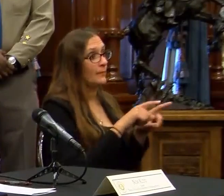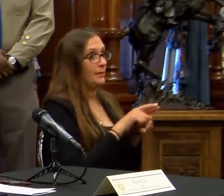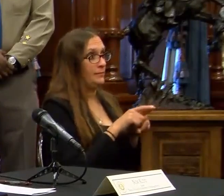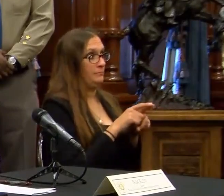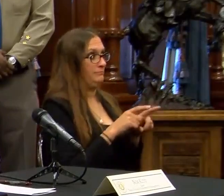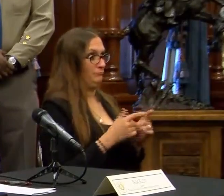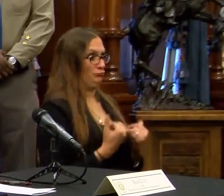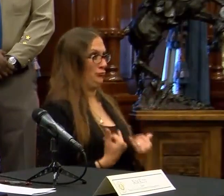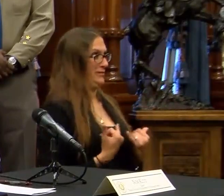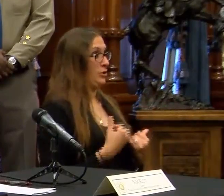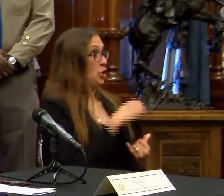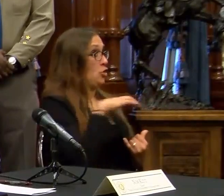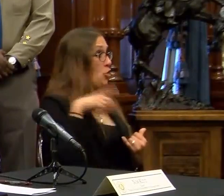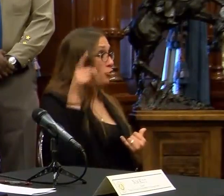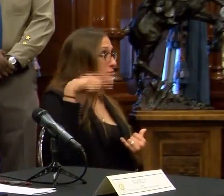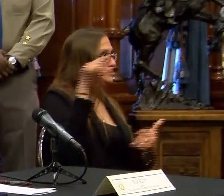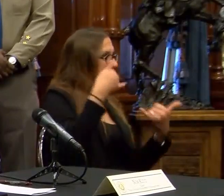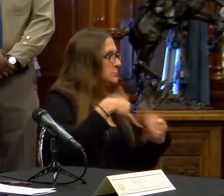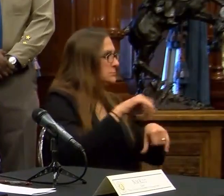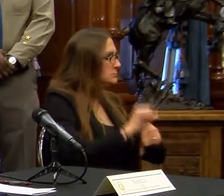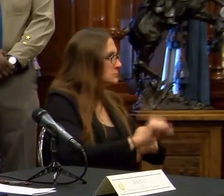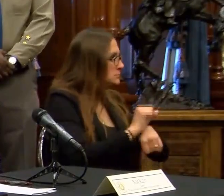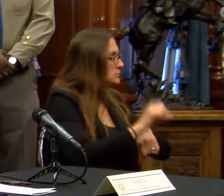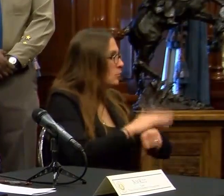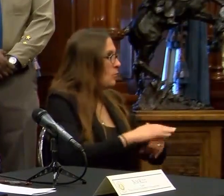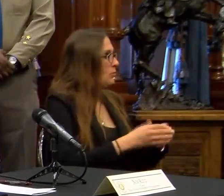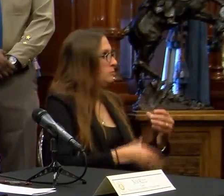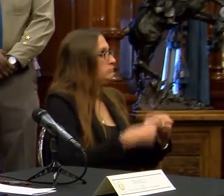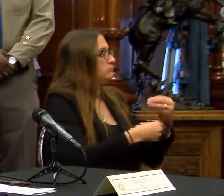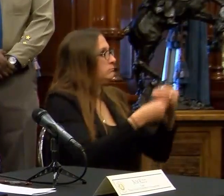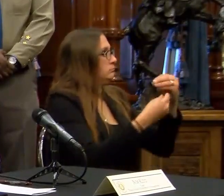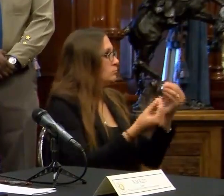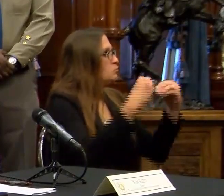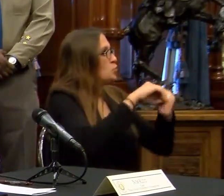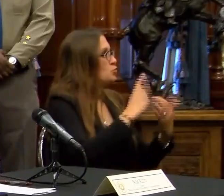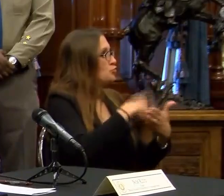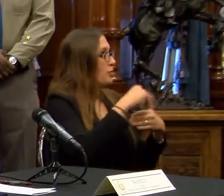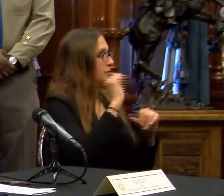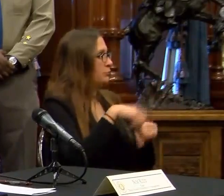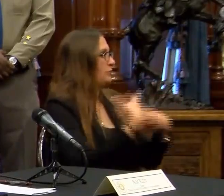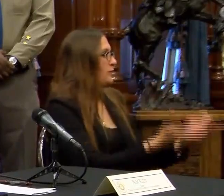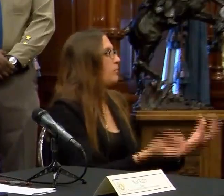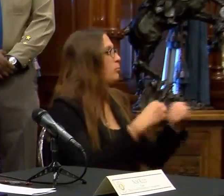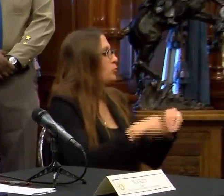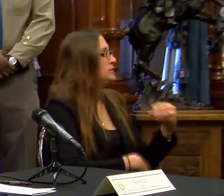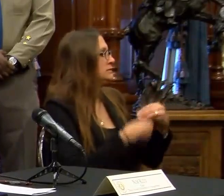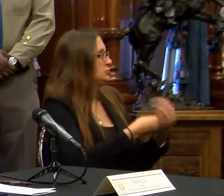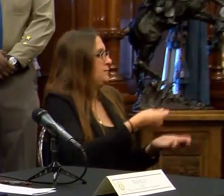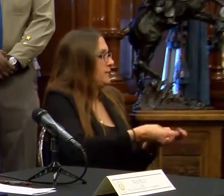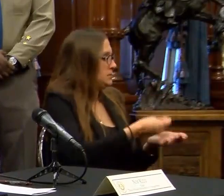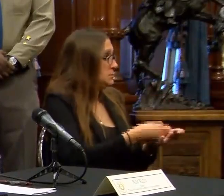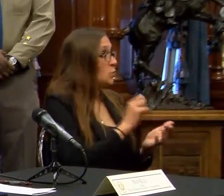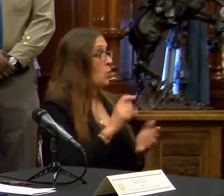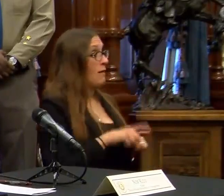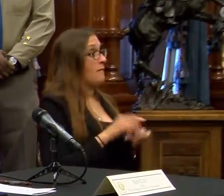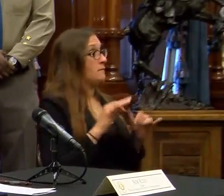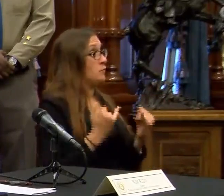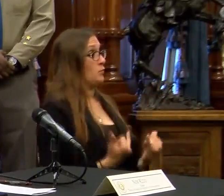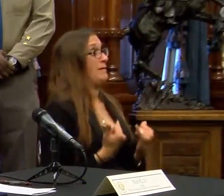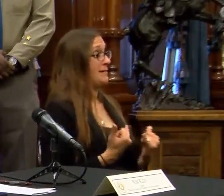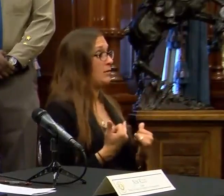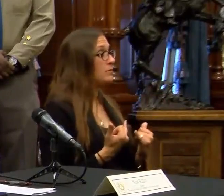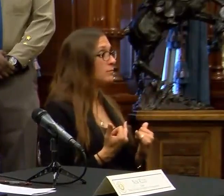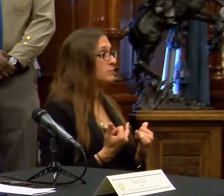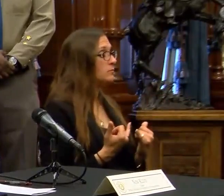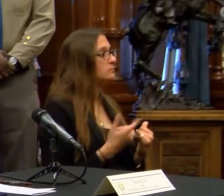speak, Congress continues to work on additional programs that could provide additional funding. And so right now,